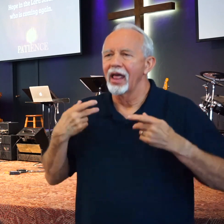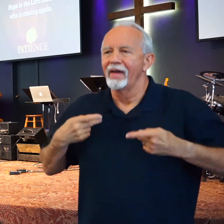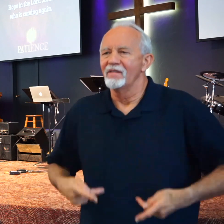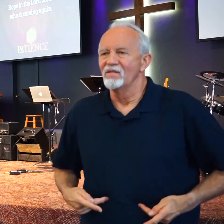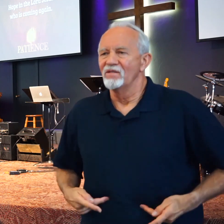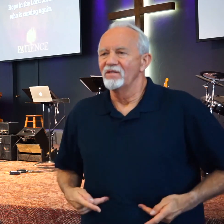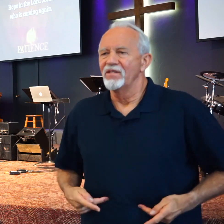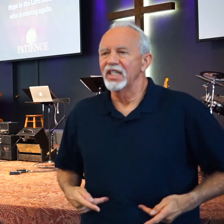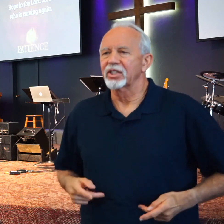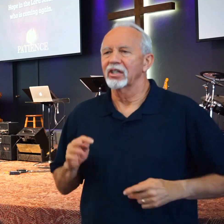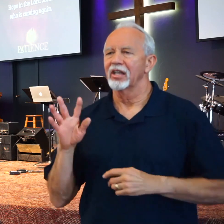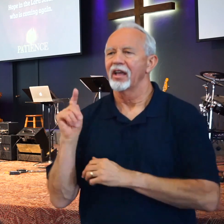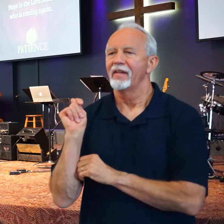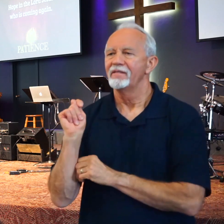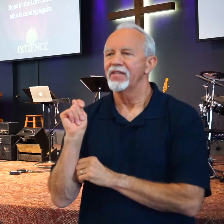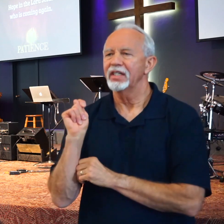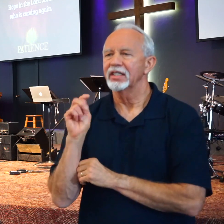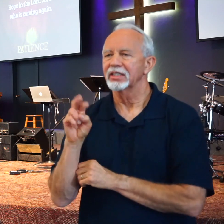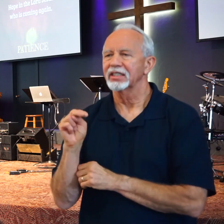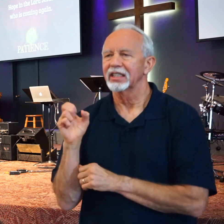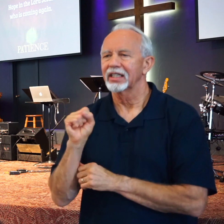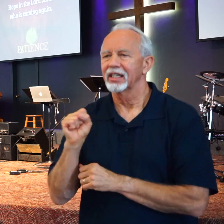fitness test in the Army.